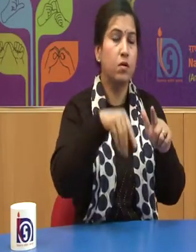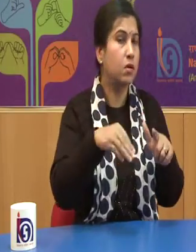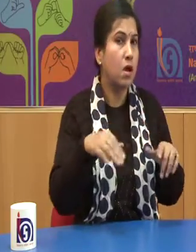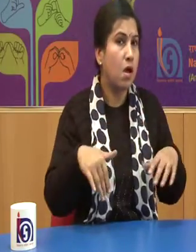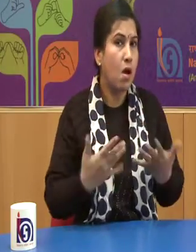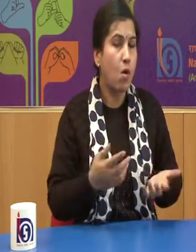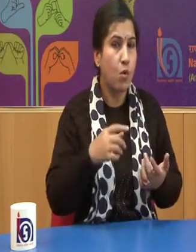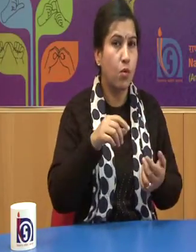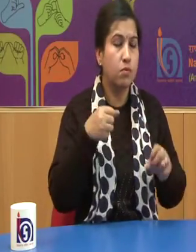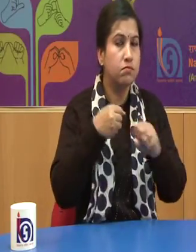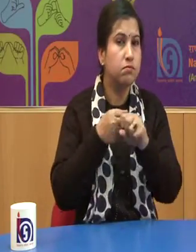India.